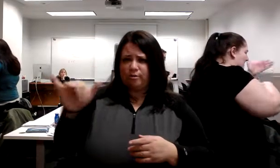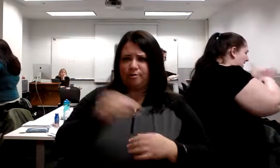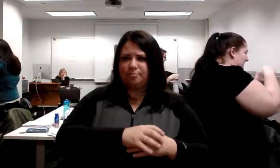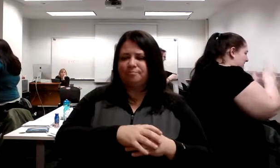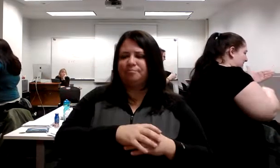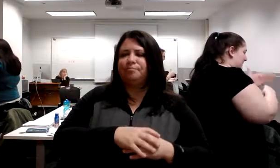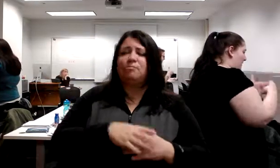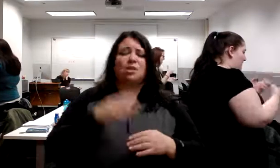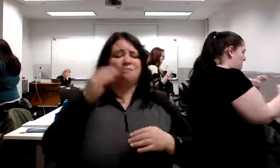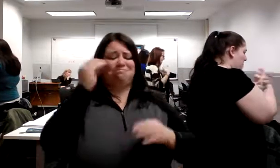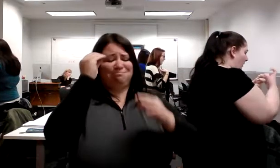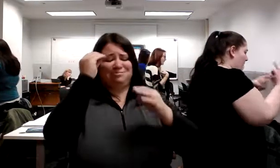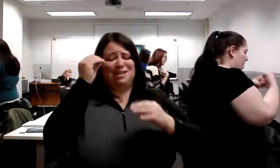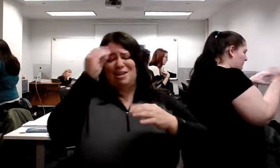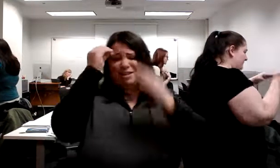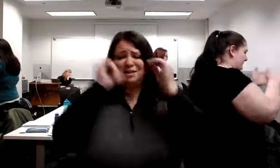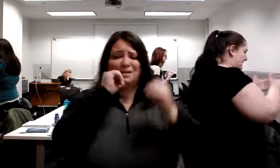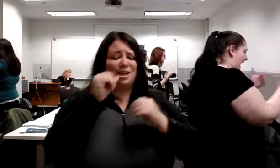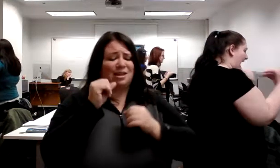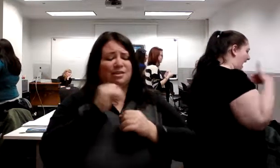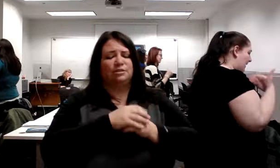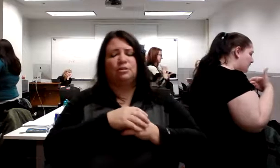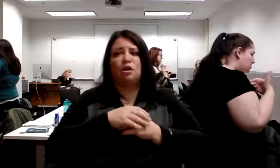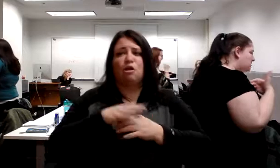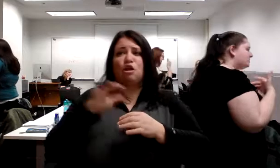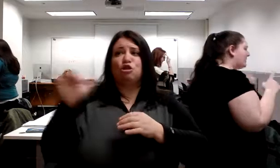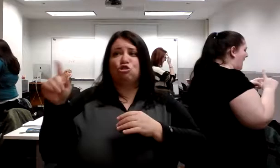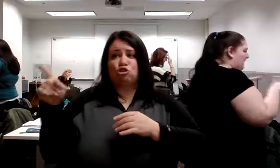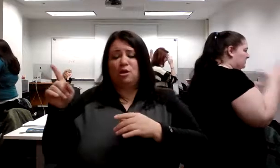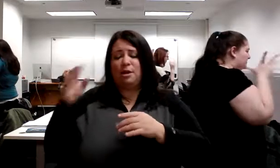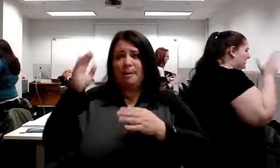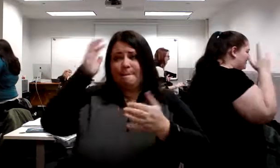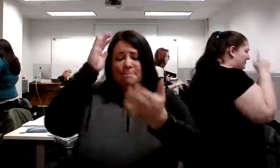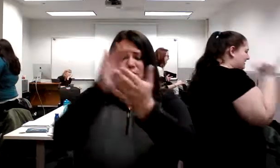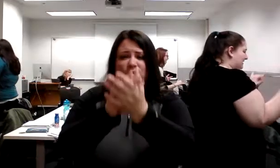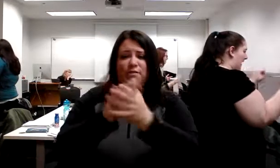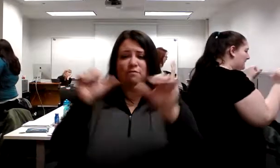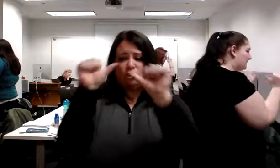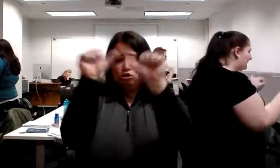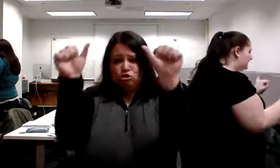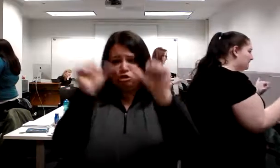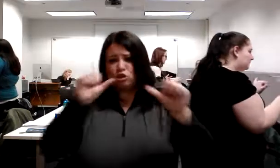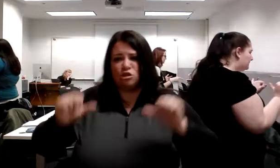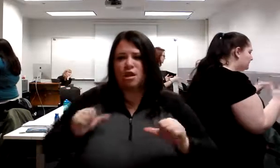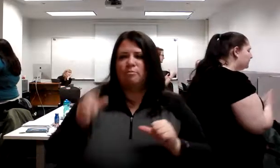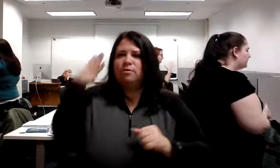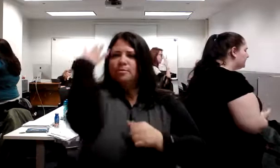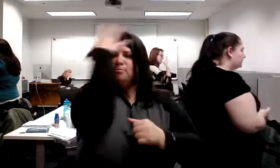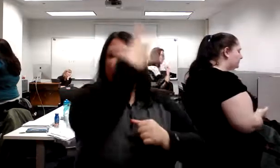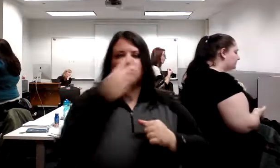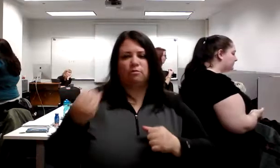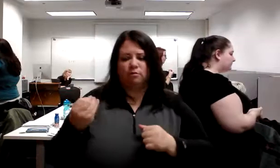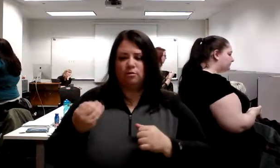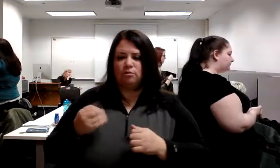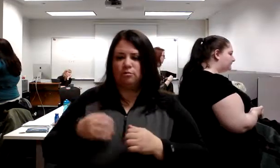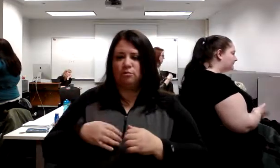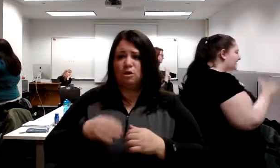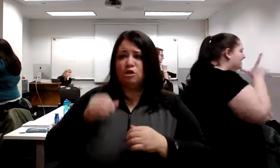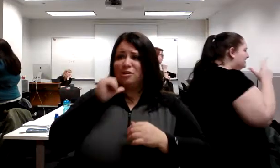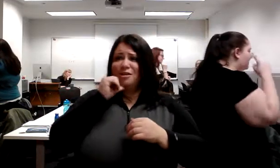thought that the shapes were the beautiful thing. And she didn't think that, she wasn't really thinking about it being a bone. She just liked